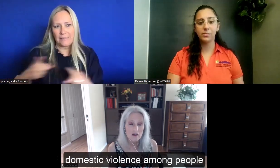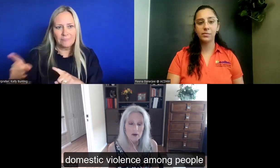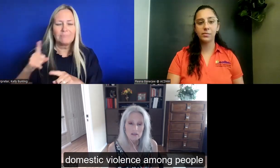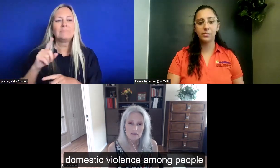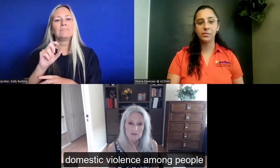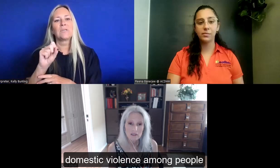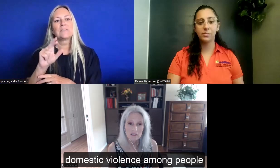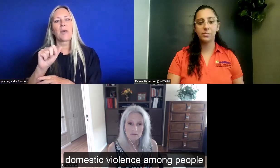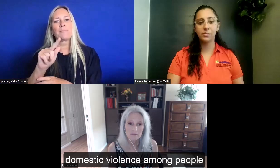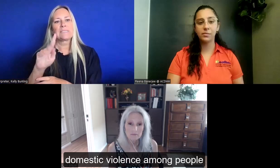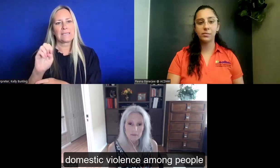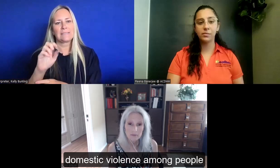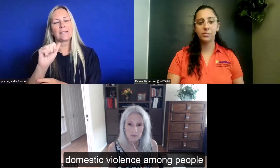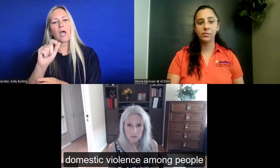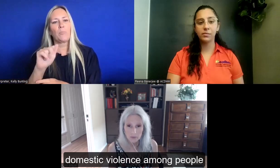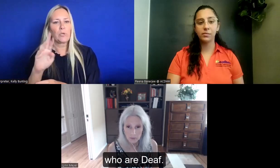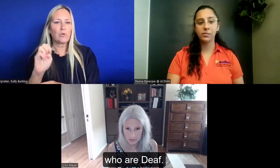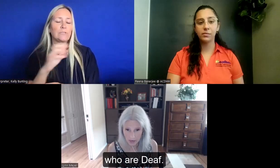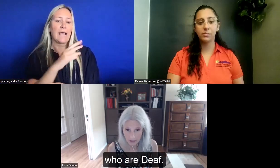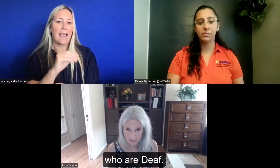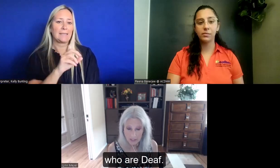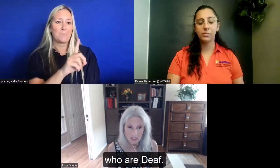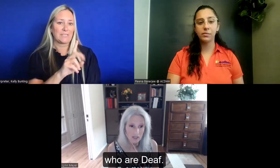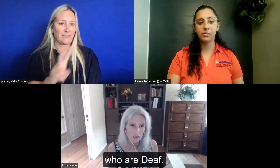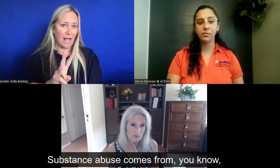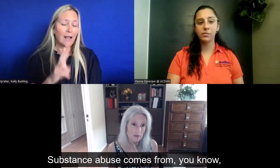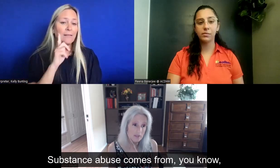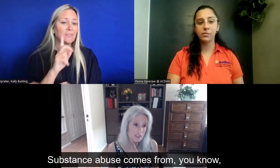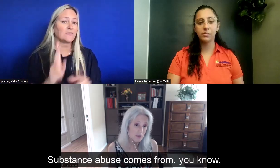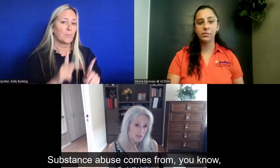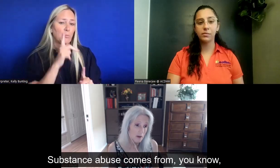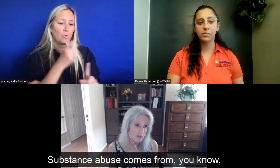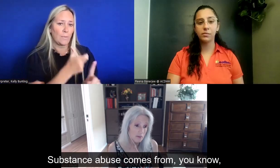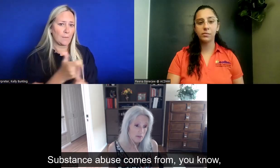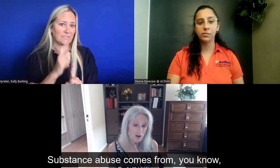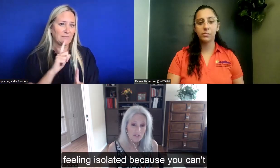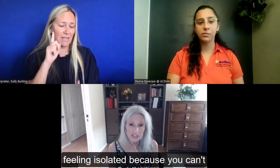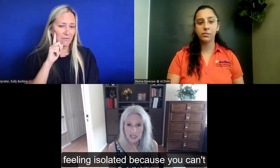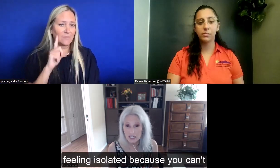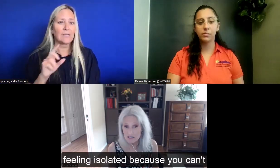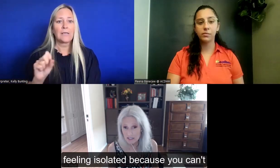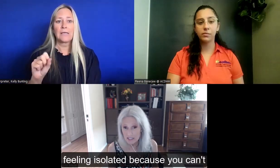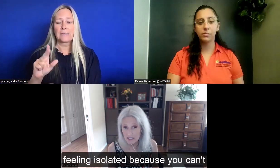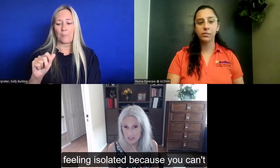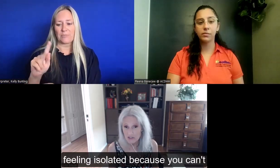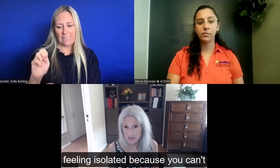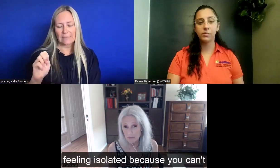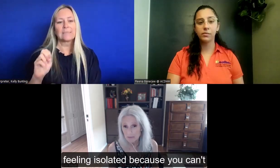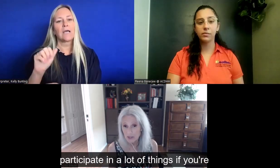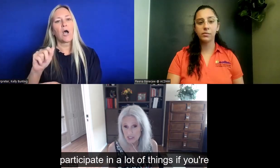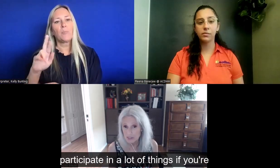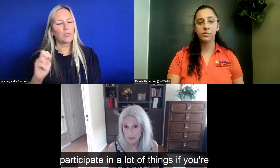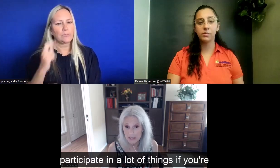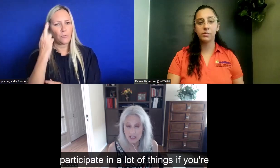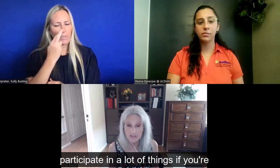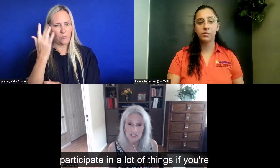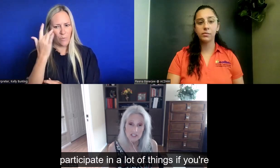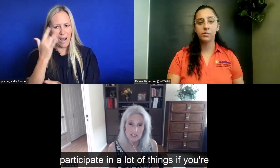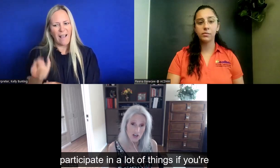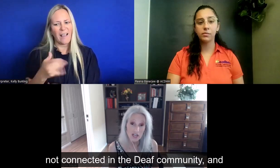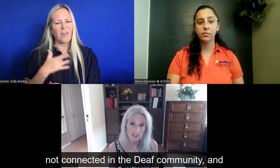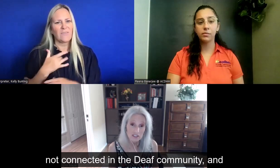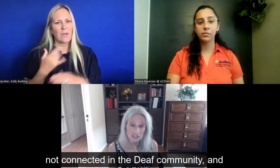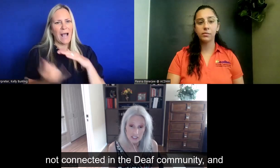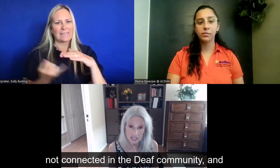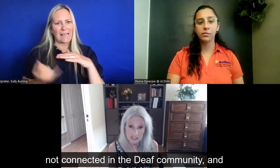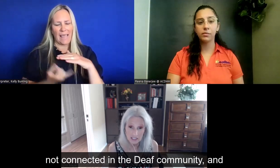violence among people who are deaf. Substance abuse comes from, feeling isolated because you can't participate in a lot of things if